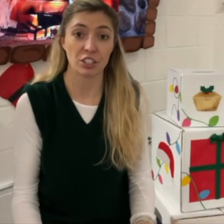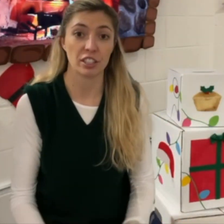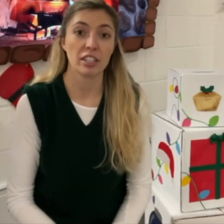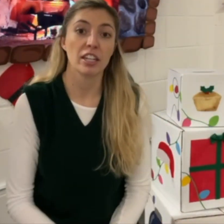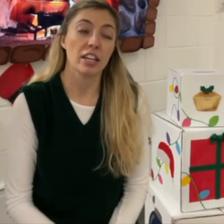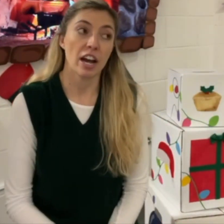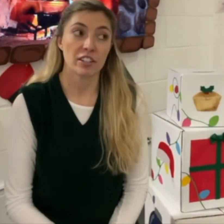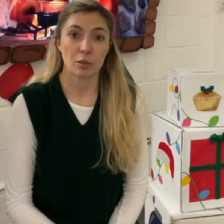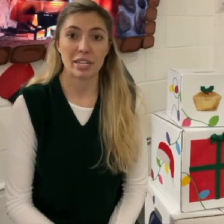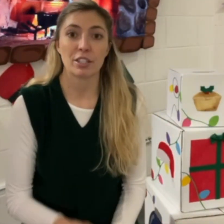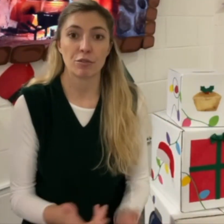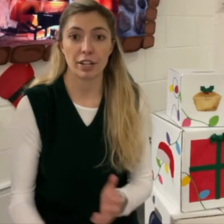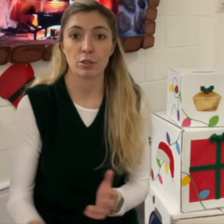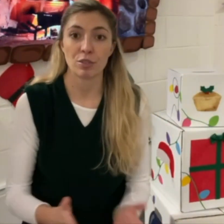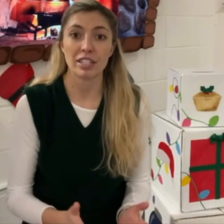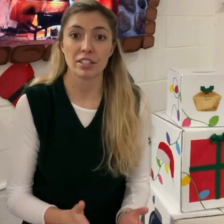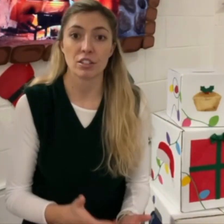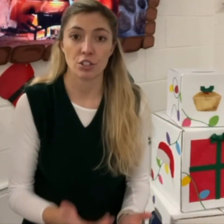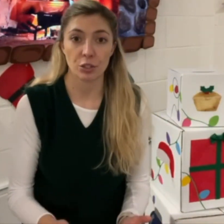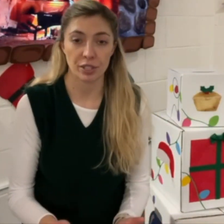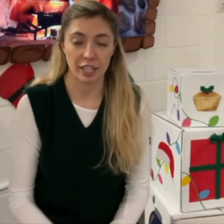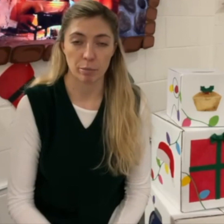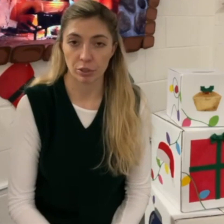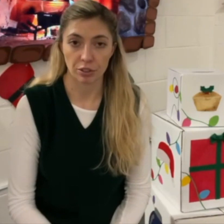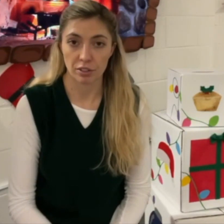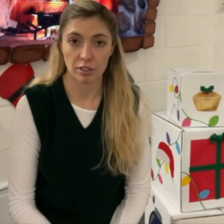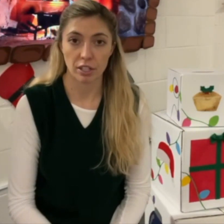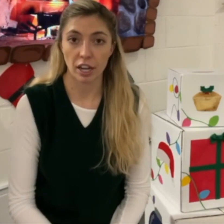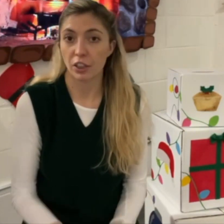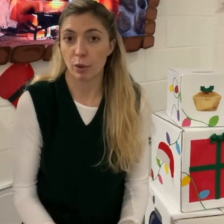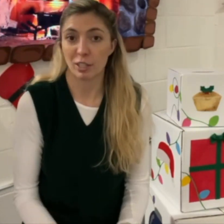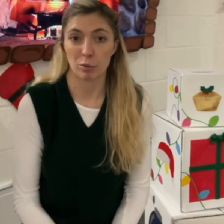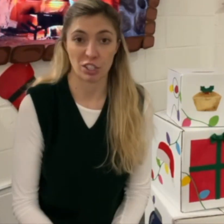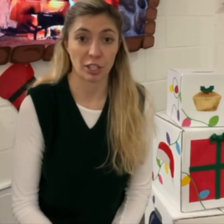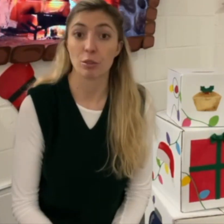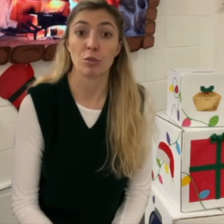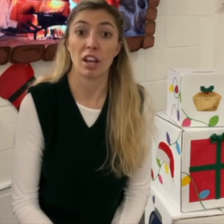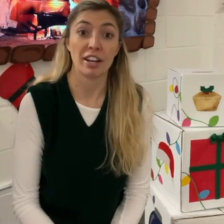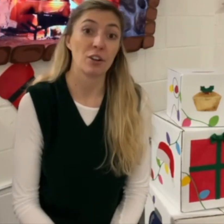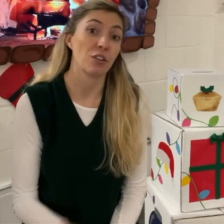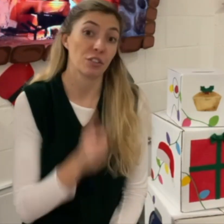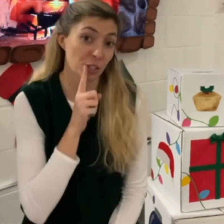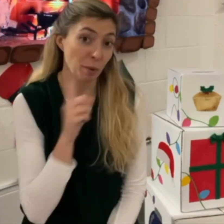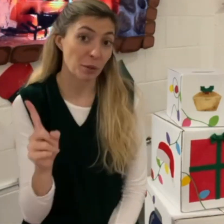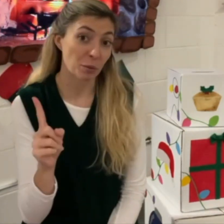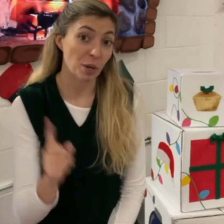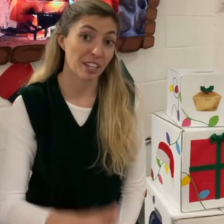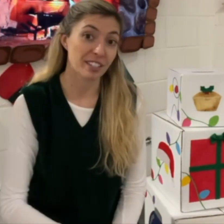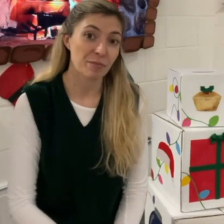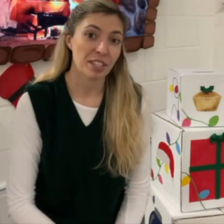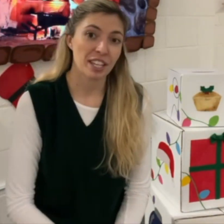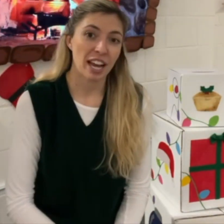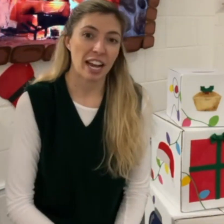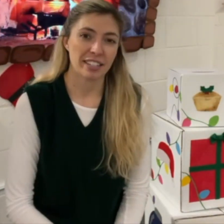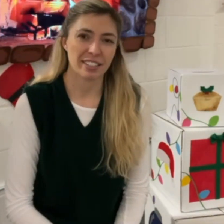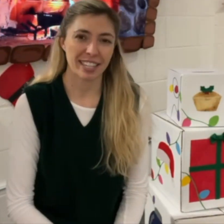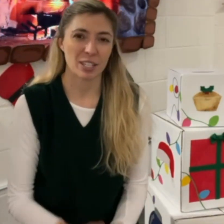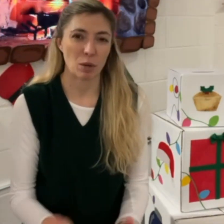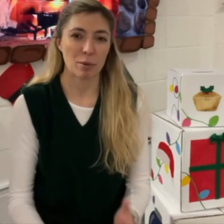communication, and so we need to find reasons to use it, because otherwise we're just going to rely on spoken word. And that's why we feel